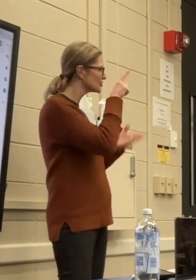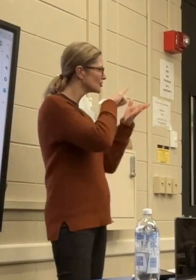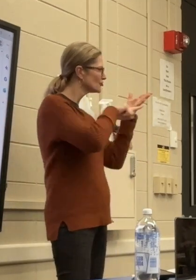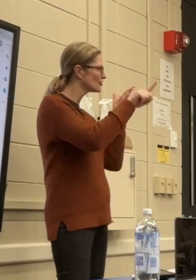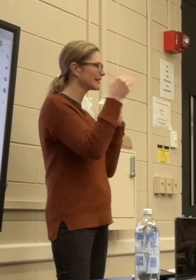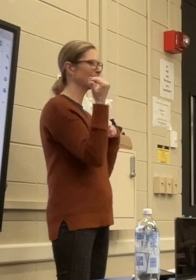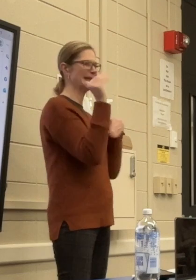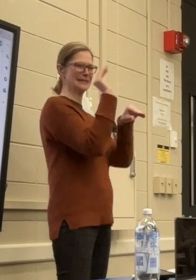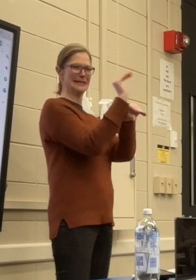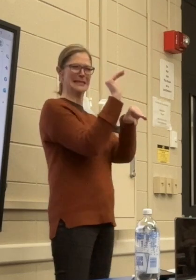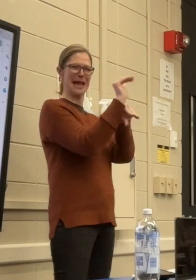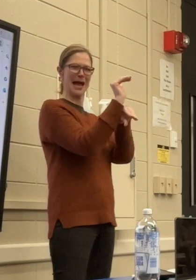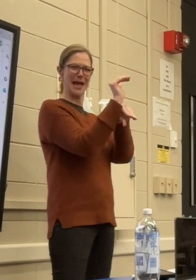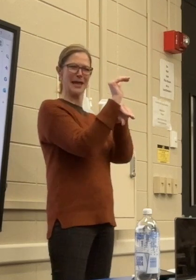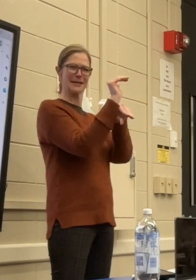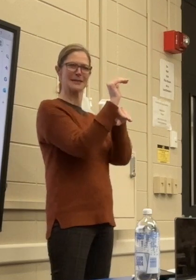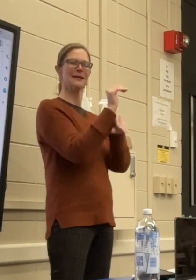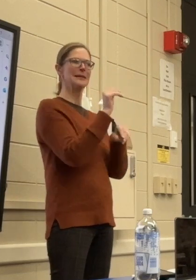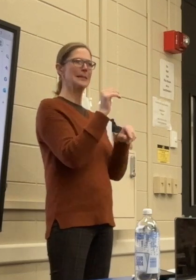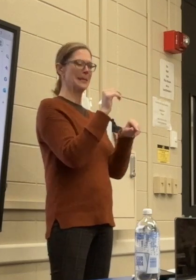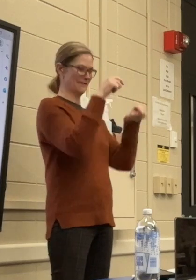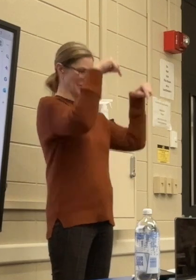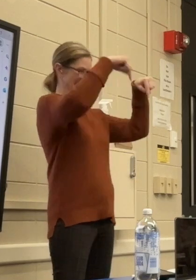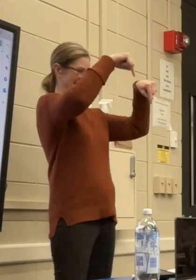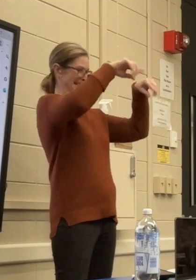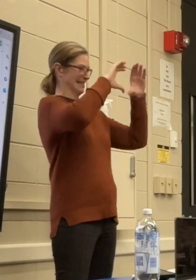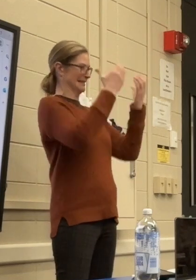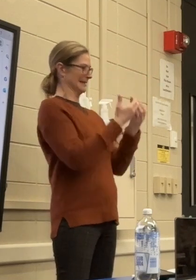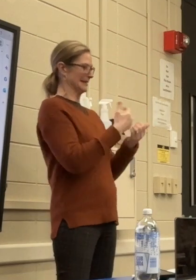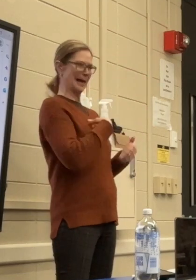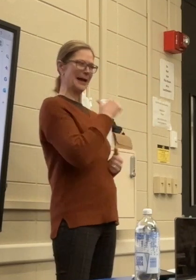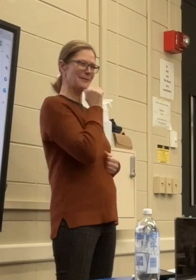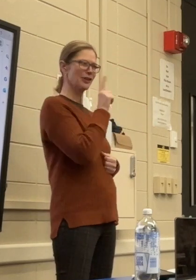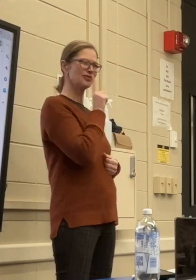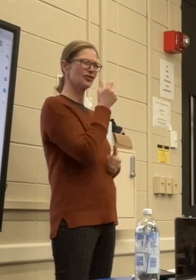Okay, moving along. So last night,